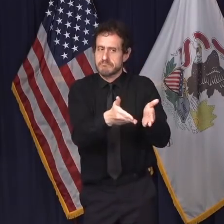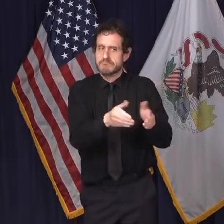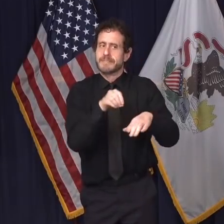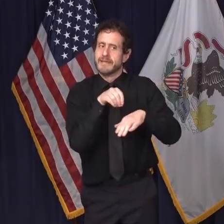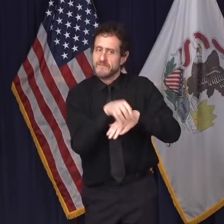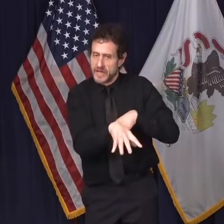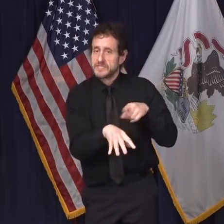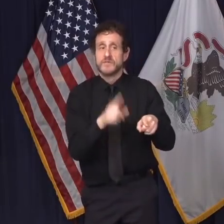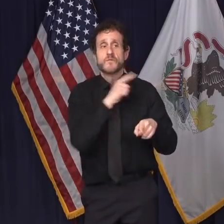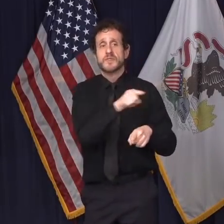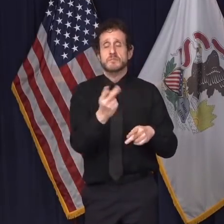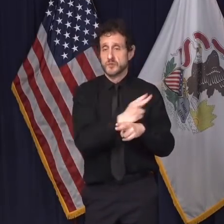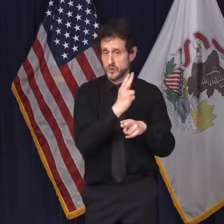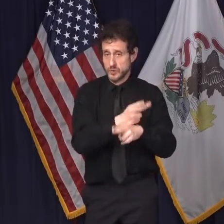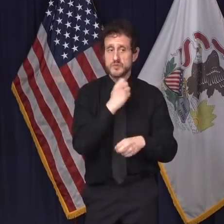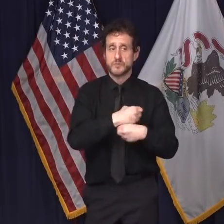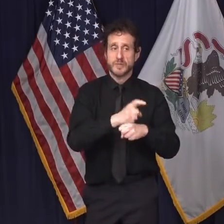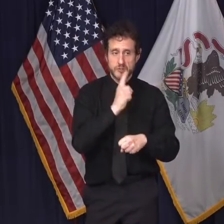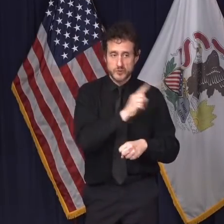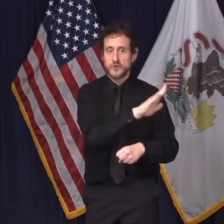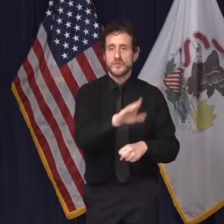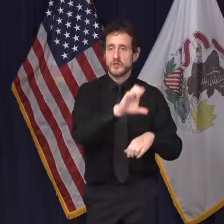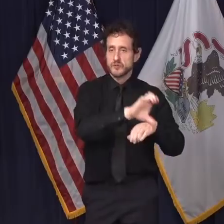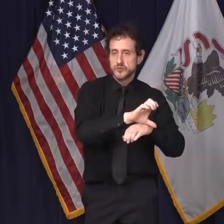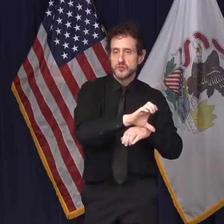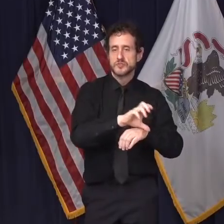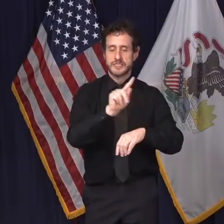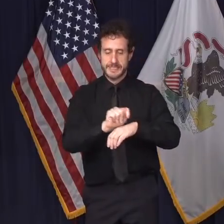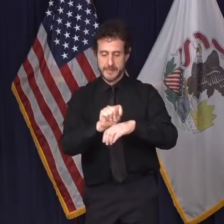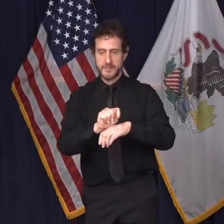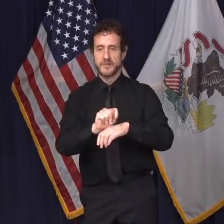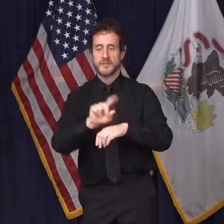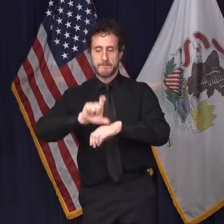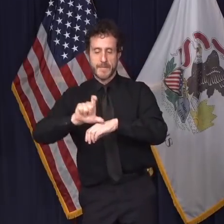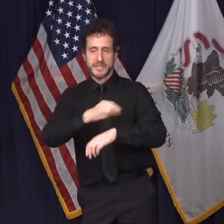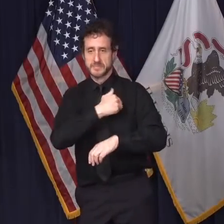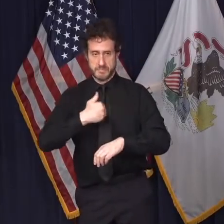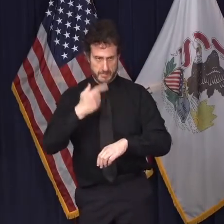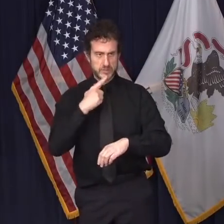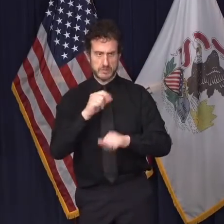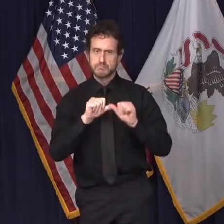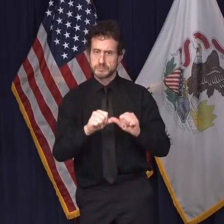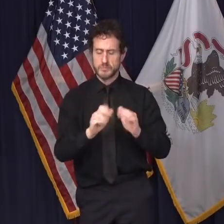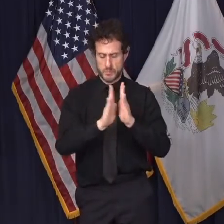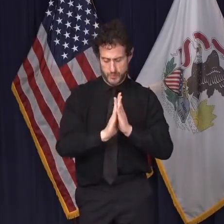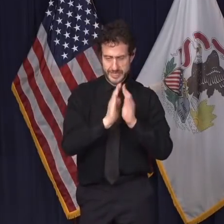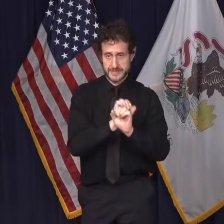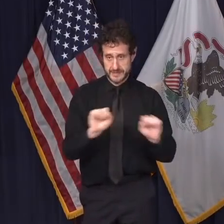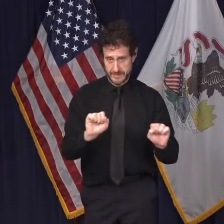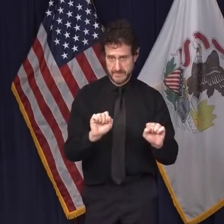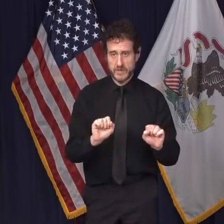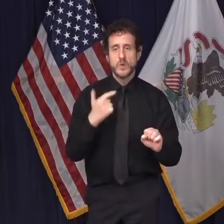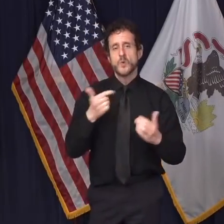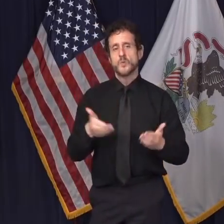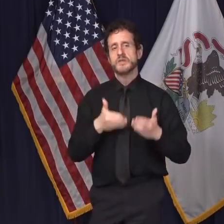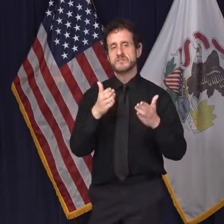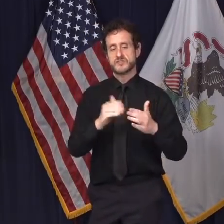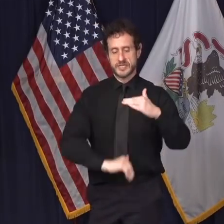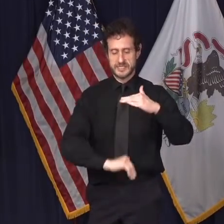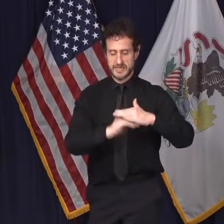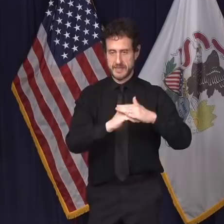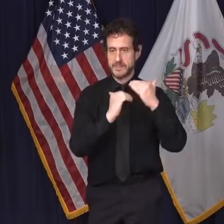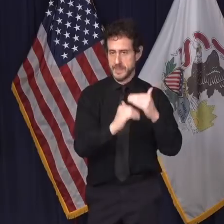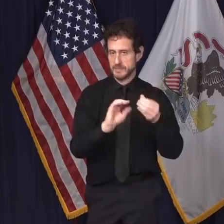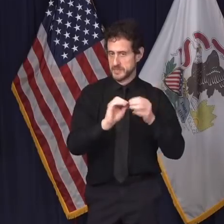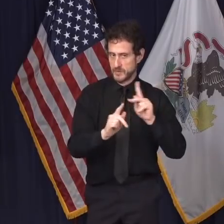to ensure the health and safety of their congregants. This includes suggestions on capacity limits, new